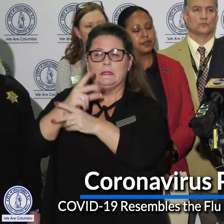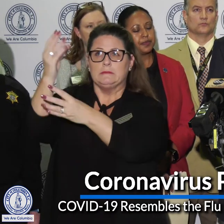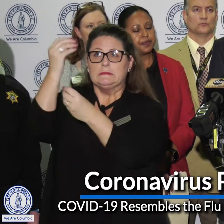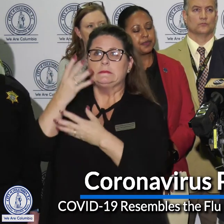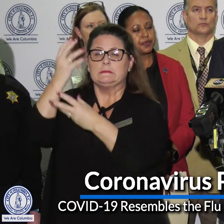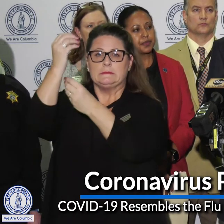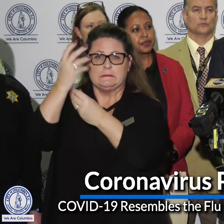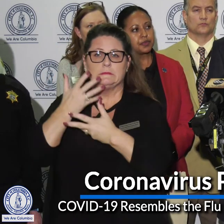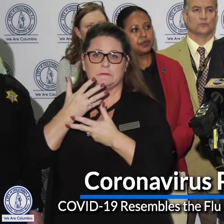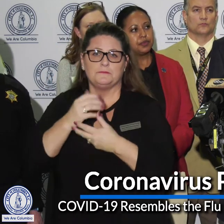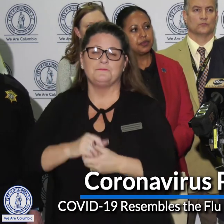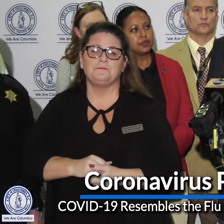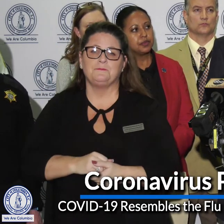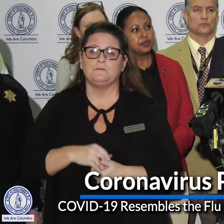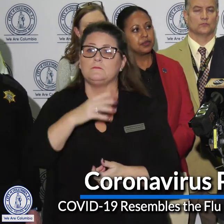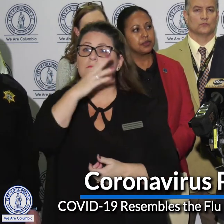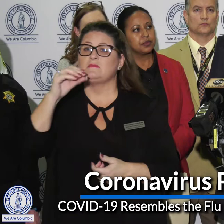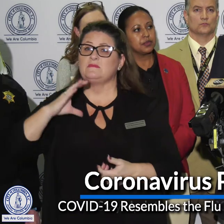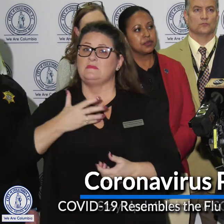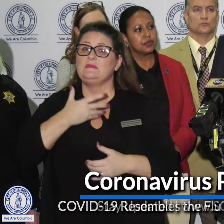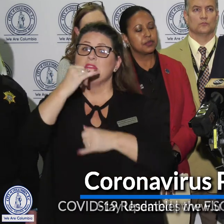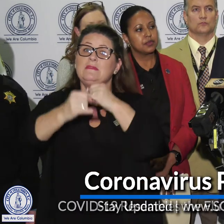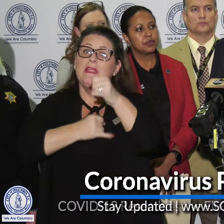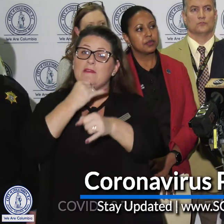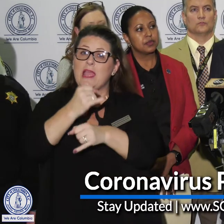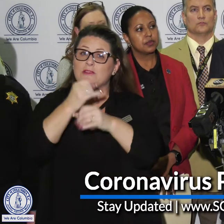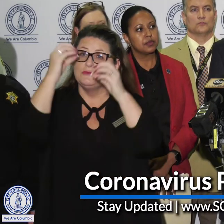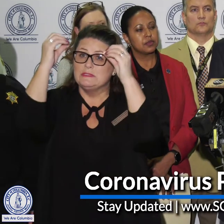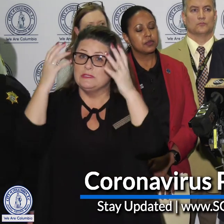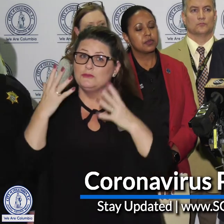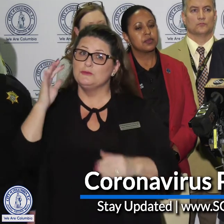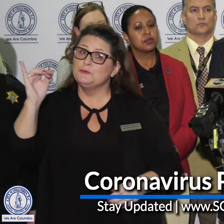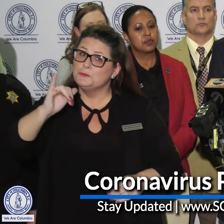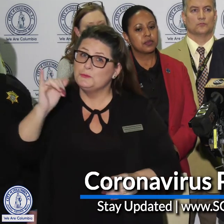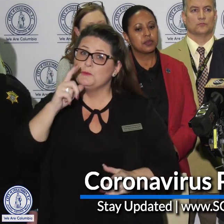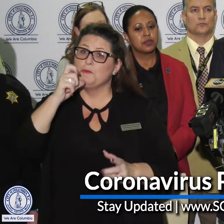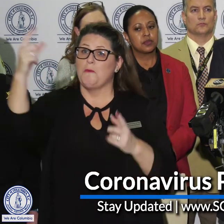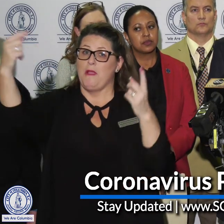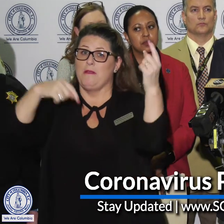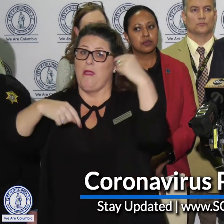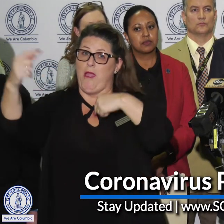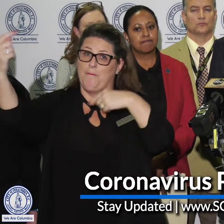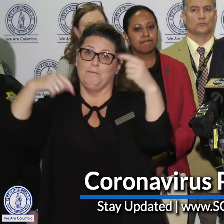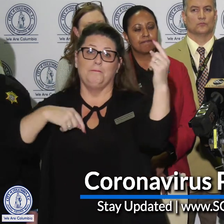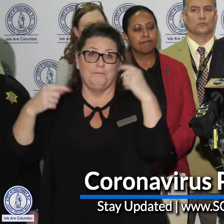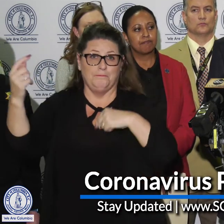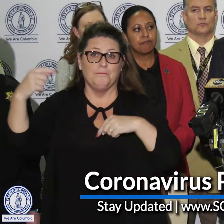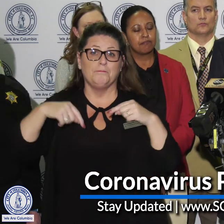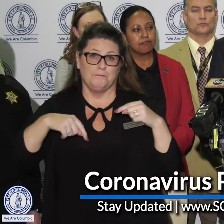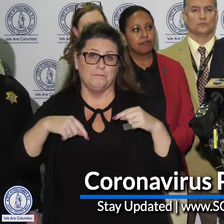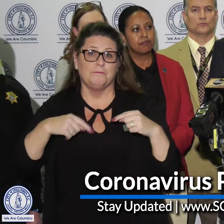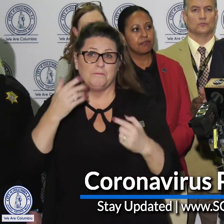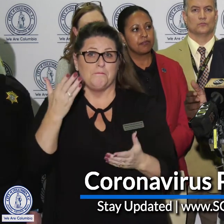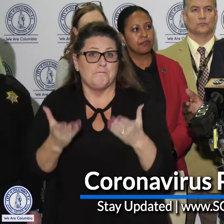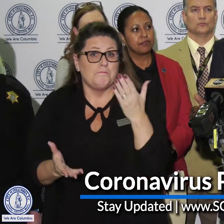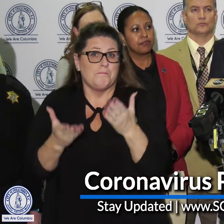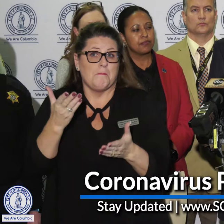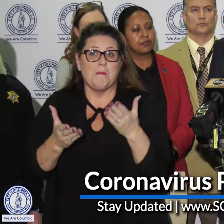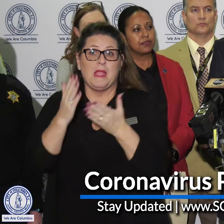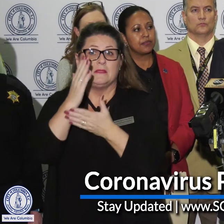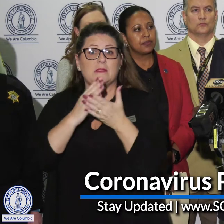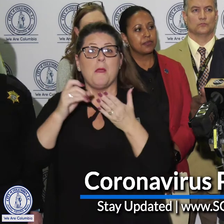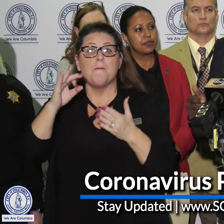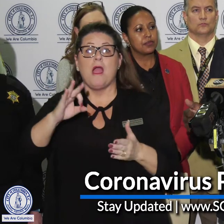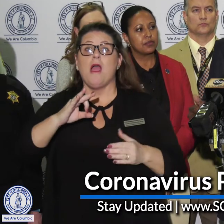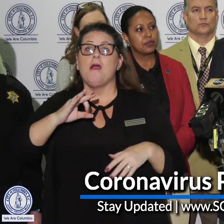well. And also working with our international teachers that we have that come from various countries, and perhaps some of those trips